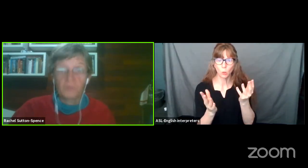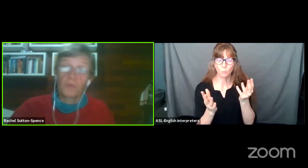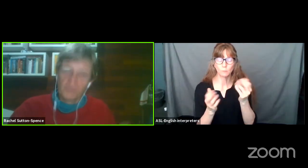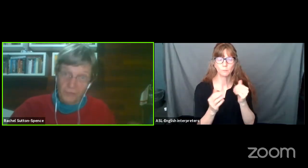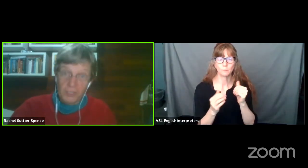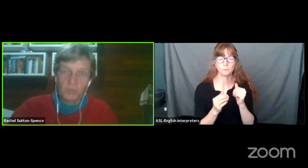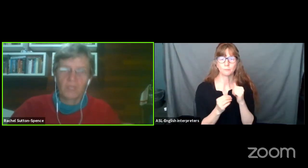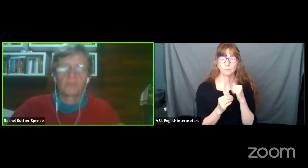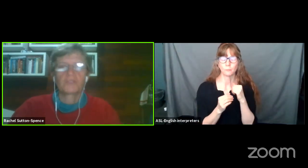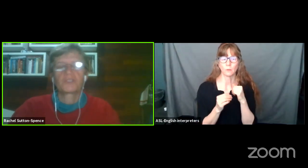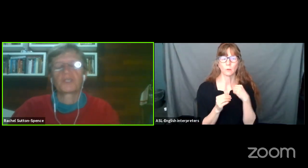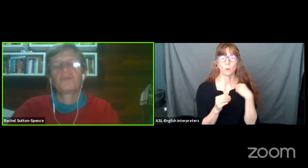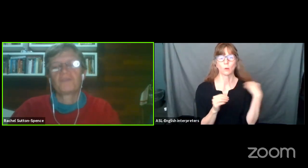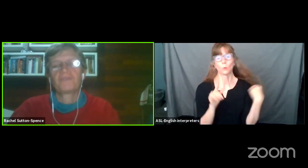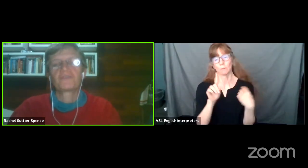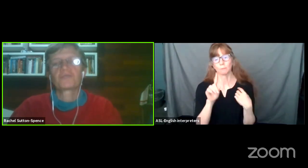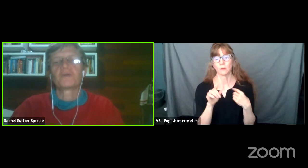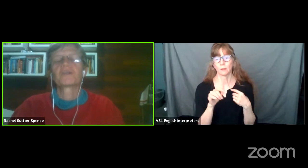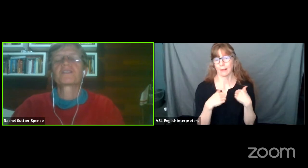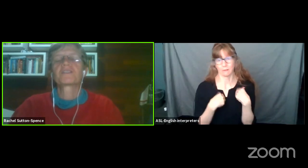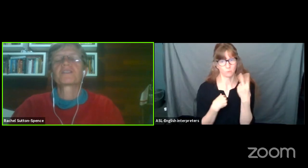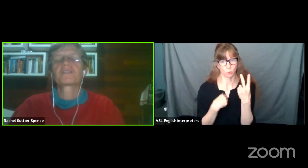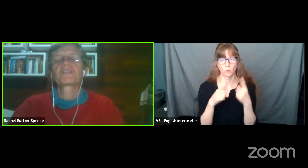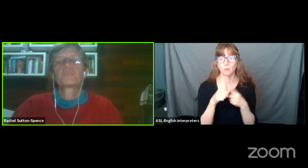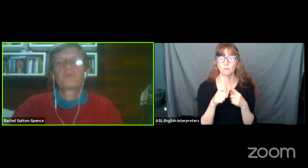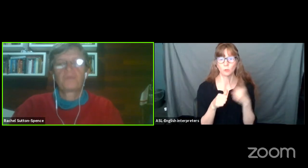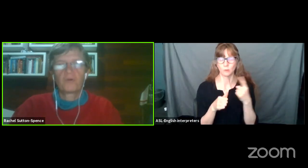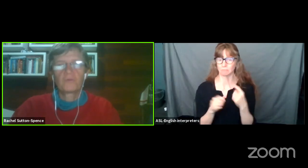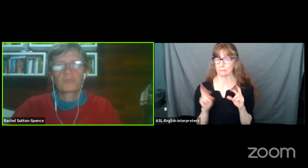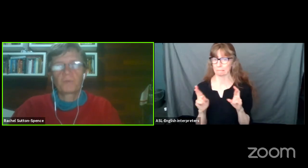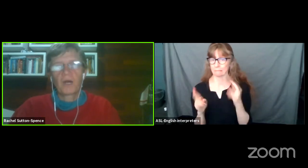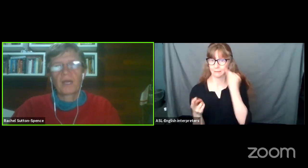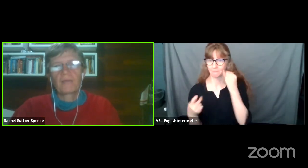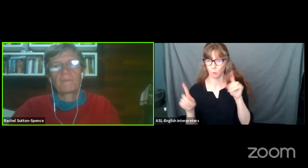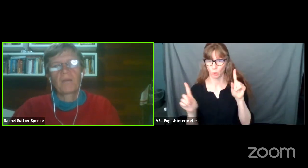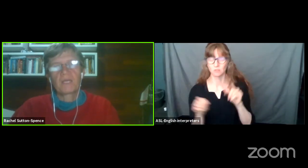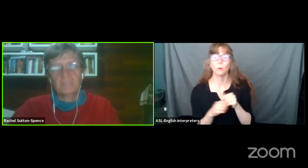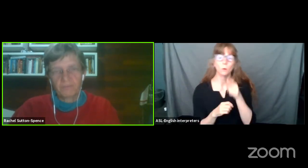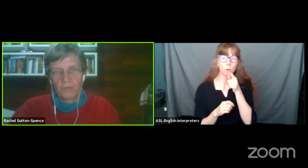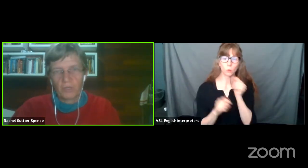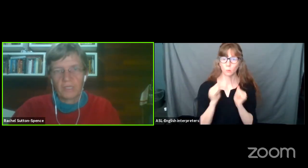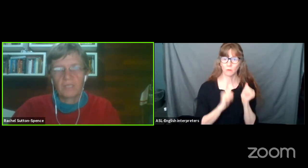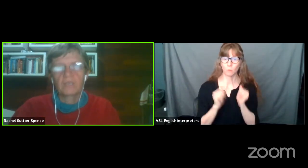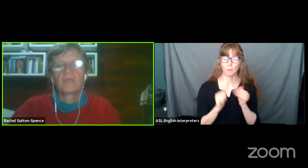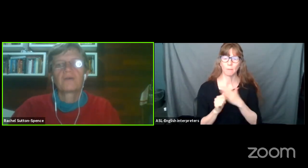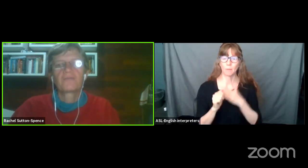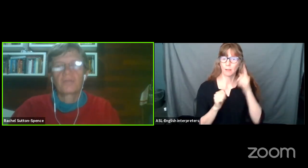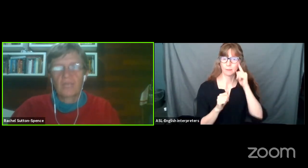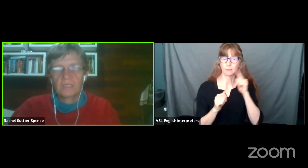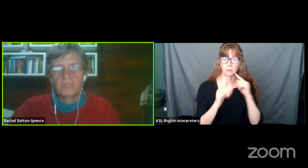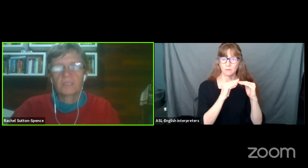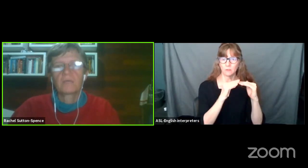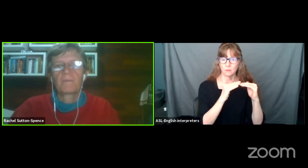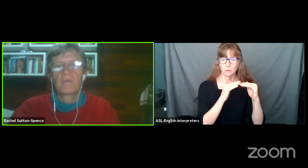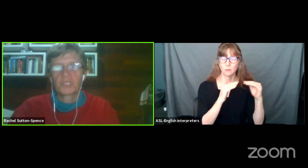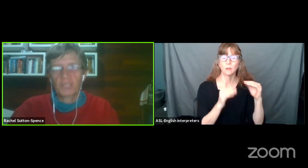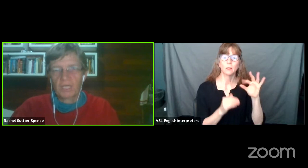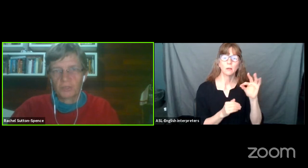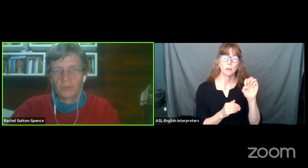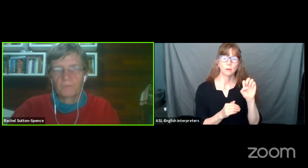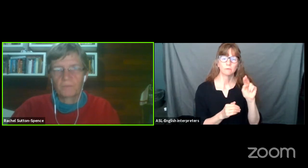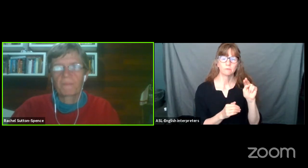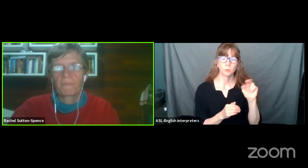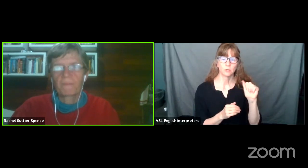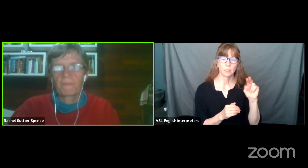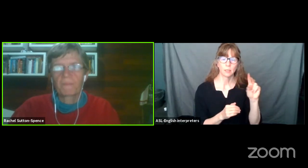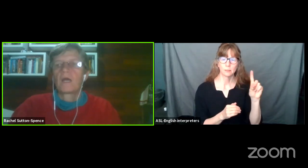performed. The first one I want to show, if this works, is performed by my deaf colleague Fernanda